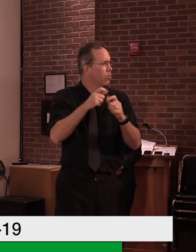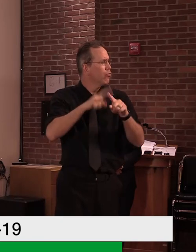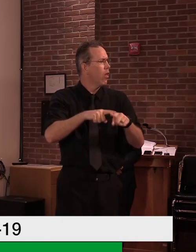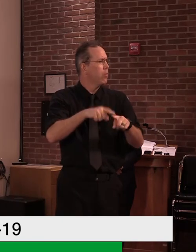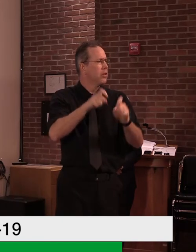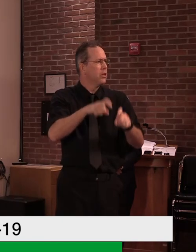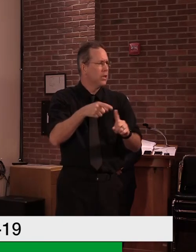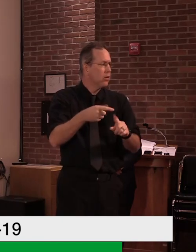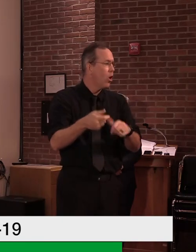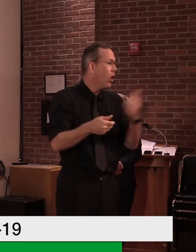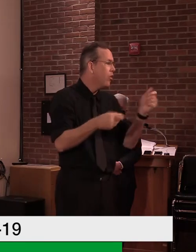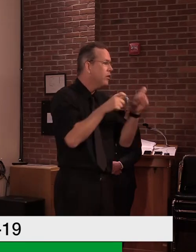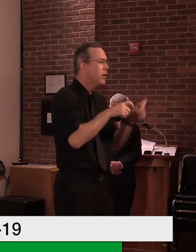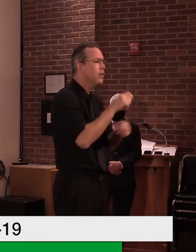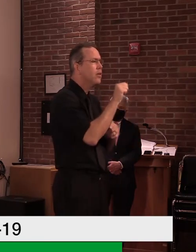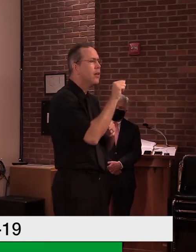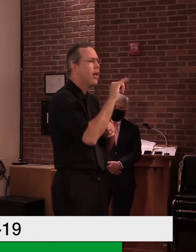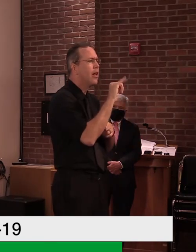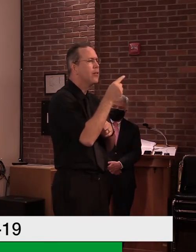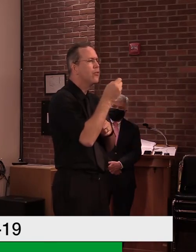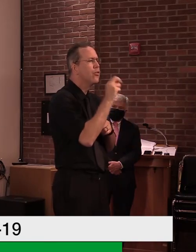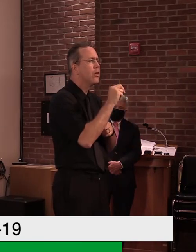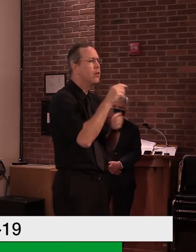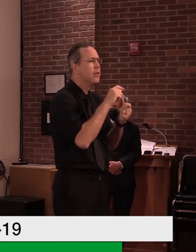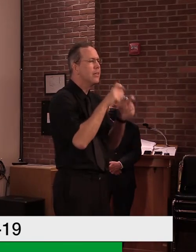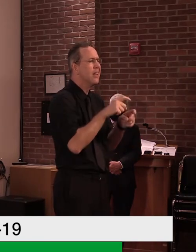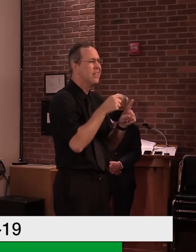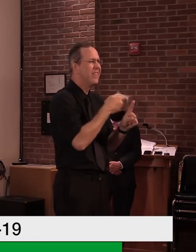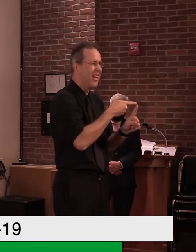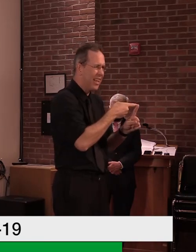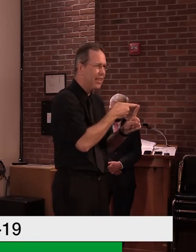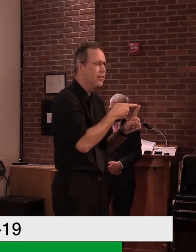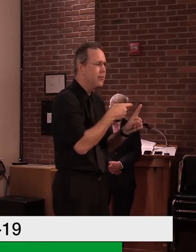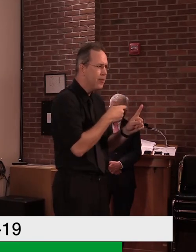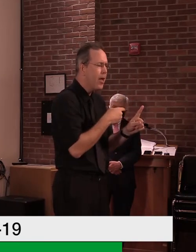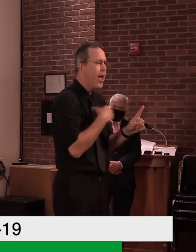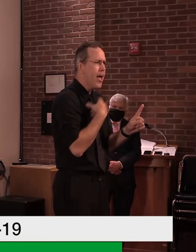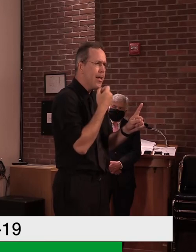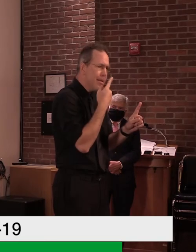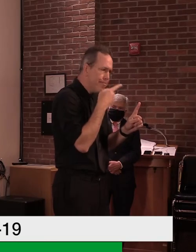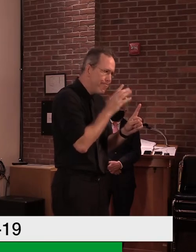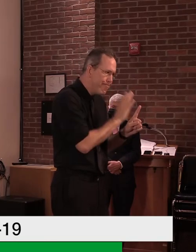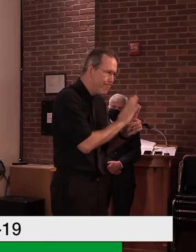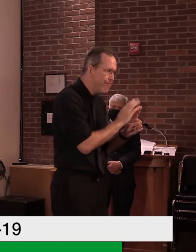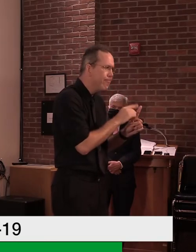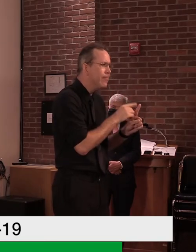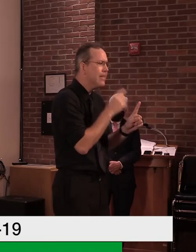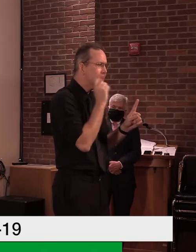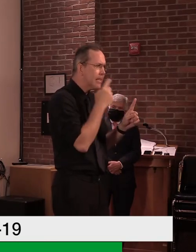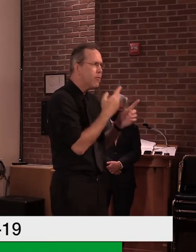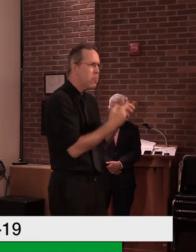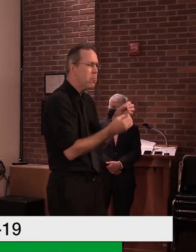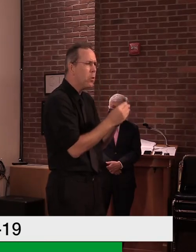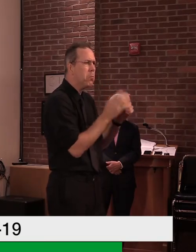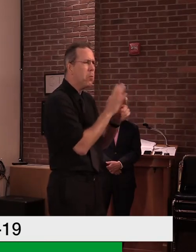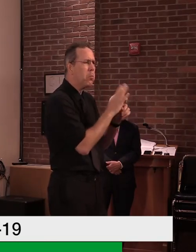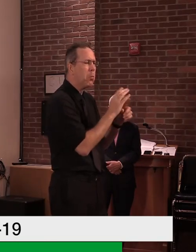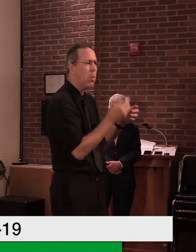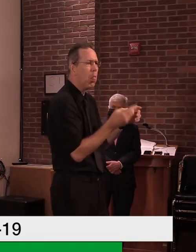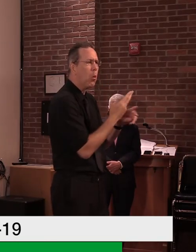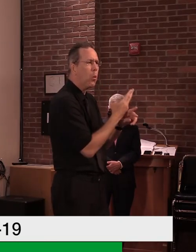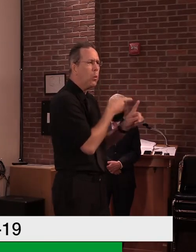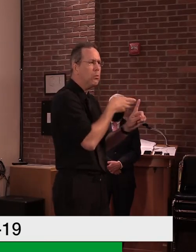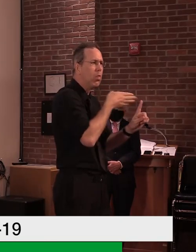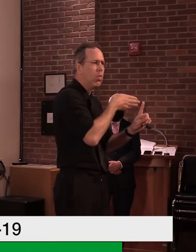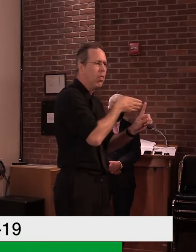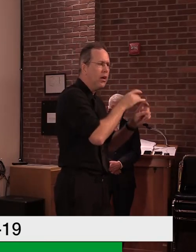test. And the antigen test, I'm sure we will still begin to start seeing more and more of as it becomes better known.